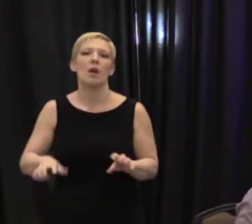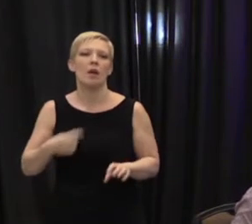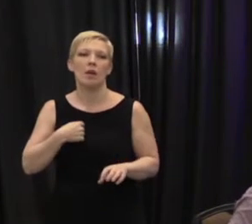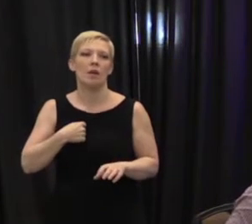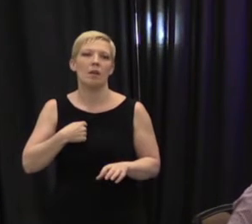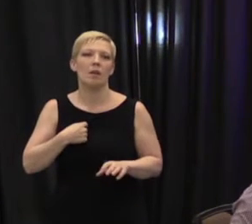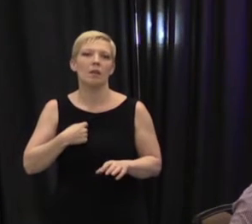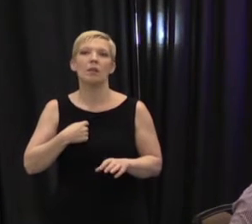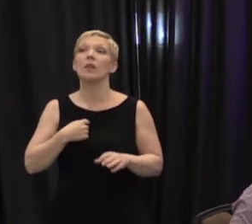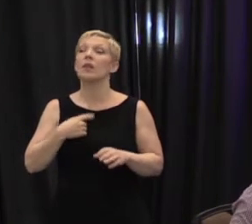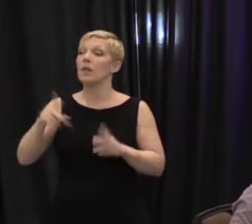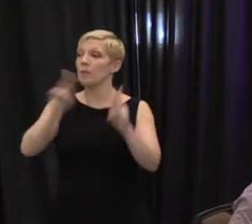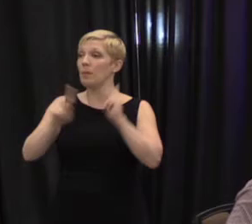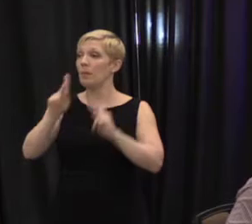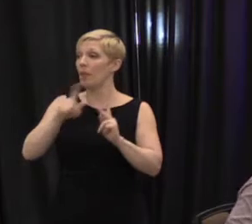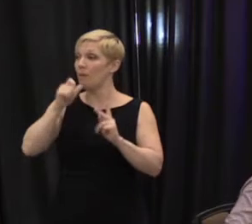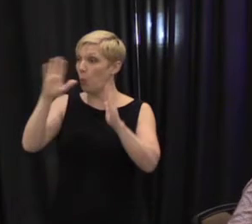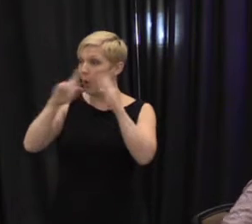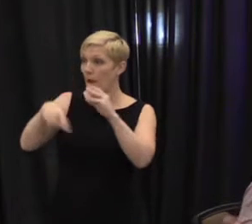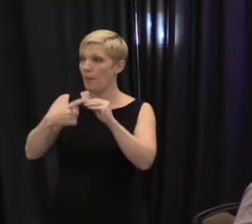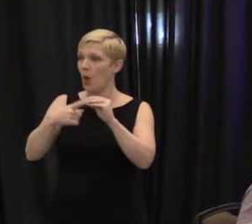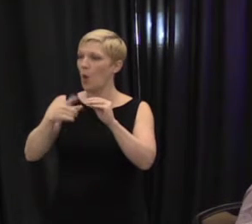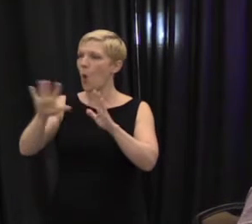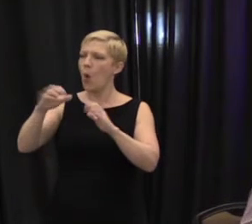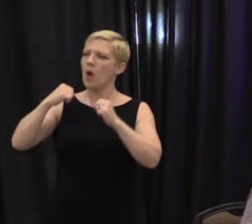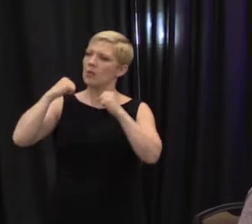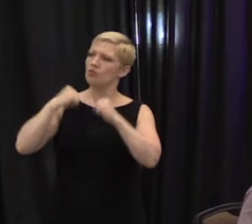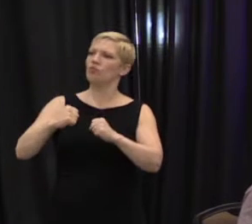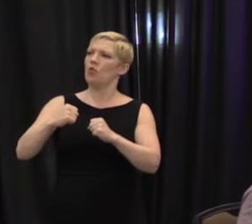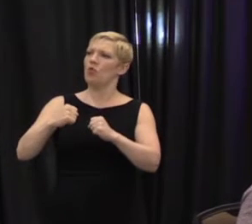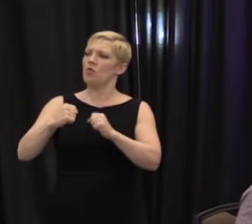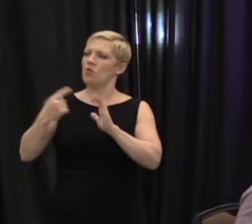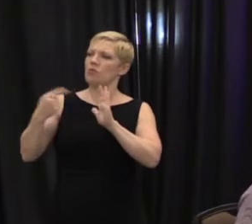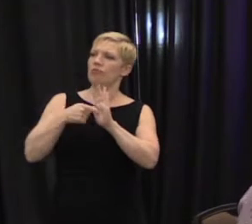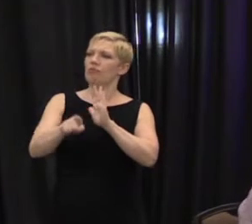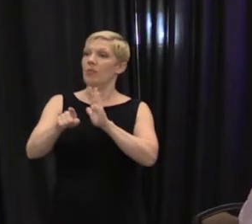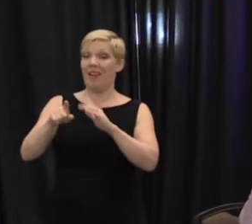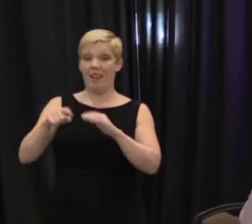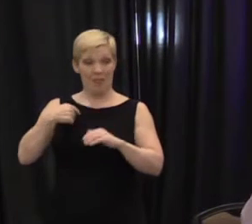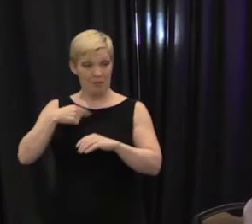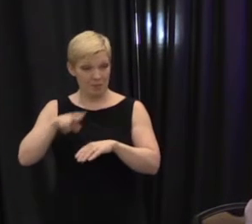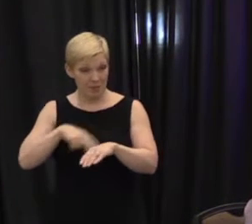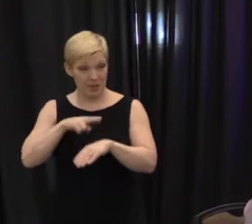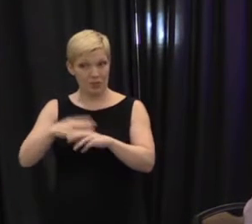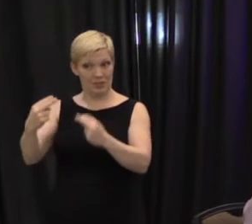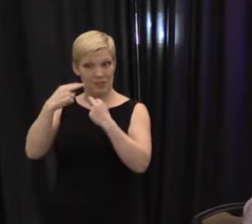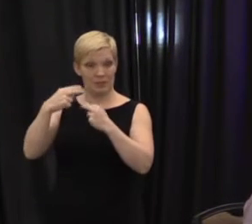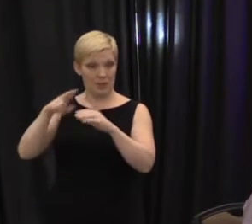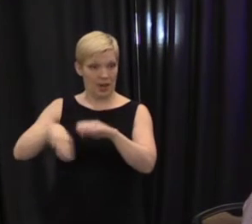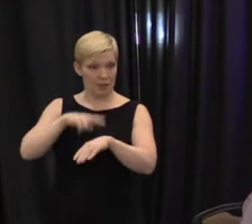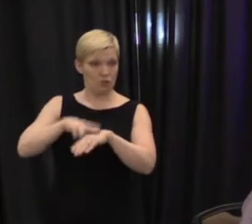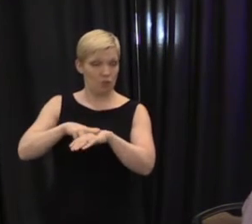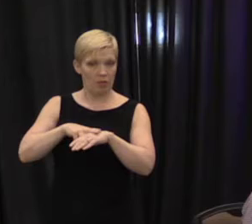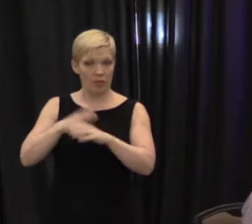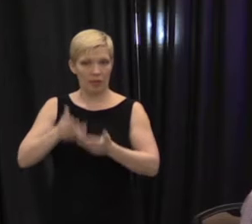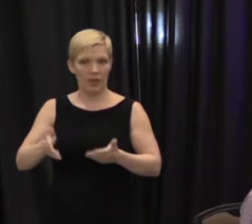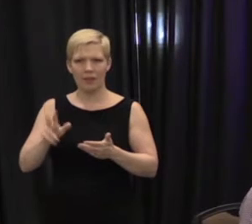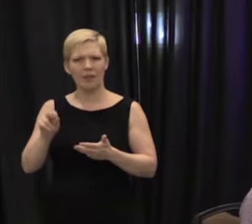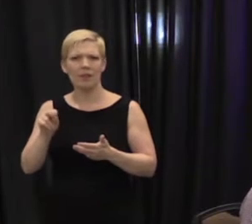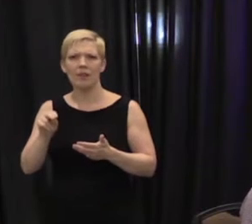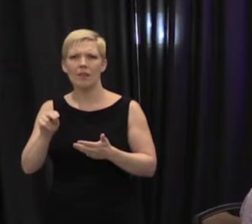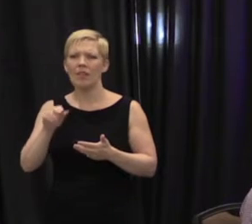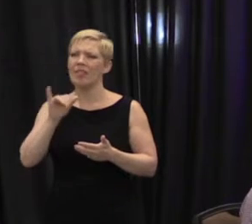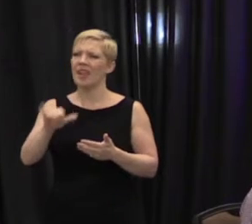have to worry about resilience, right? Because you're seen as naturally being resilient. Resilience to me is such